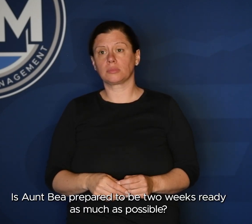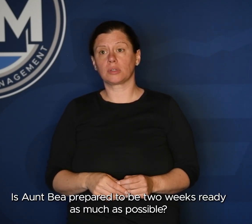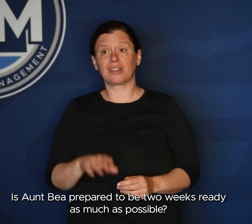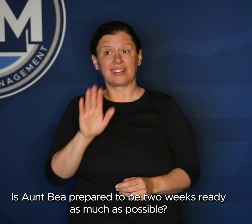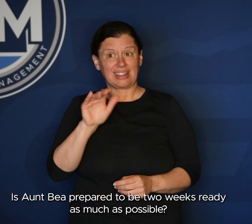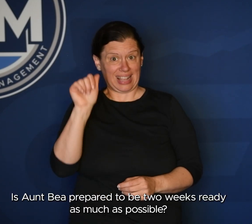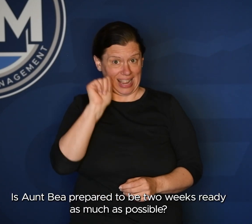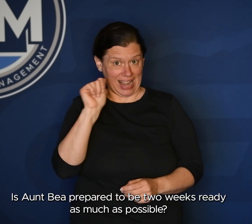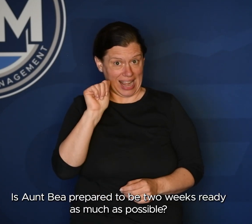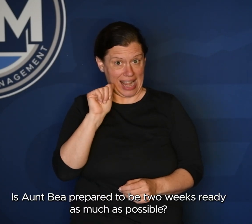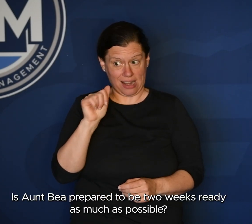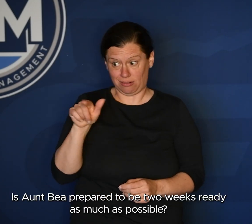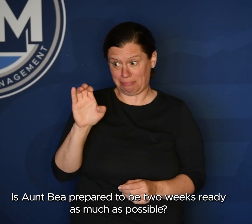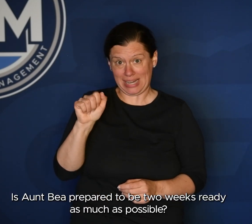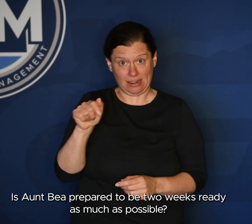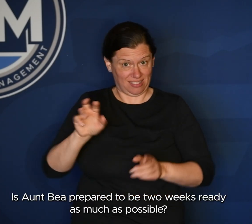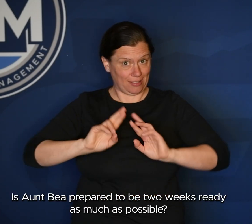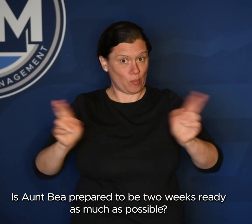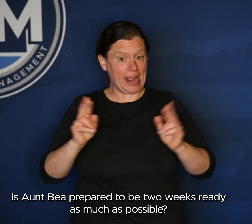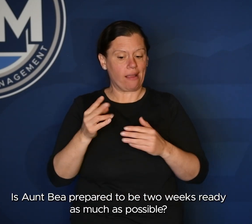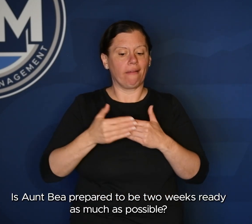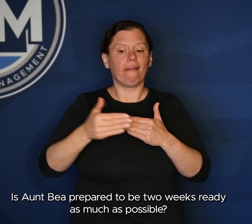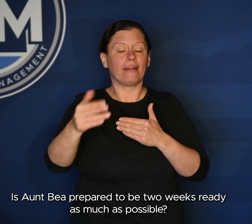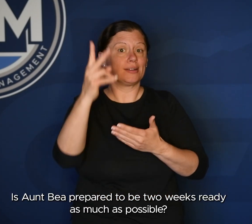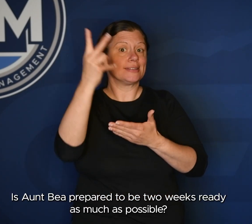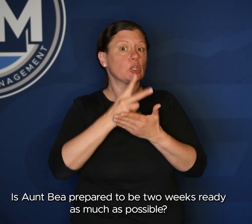Is Aunt B prepared to be 2 weeks ready as much as possible?